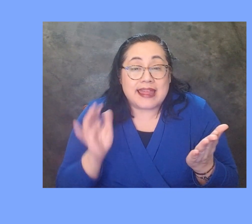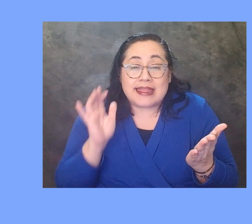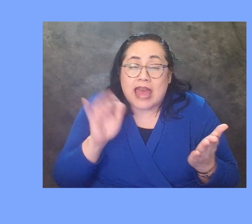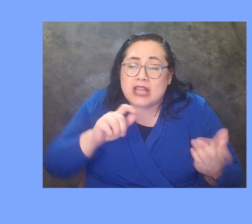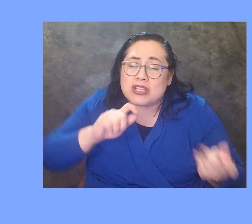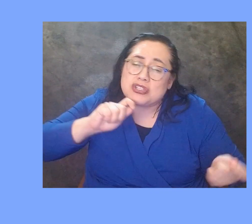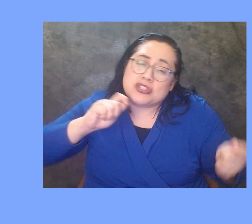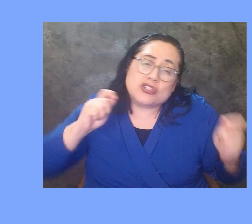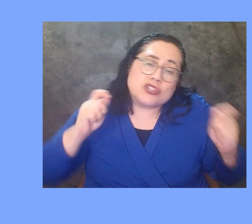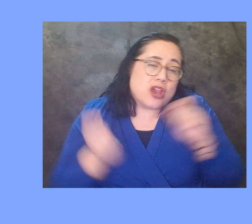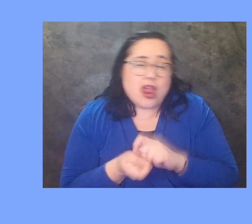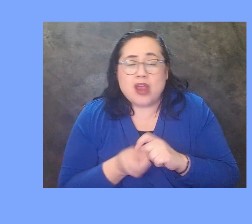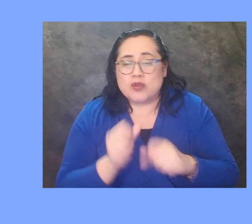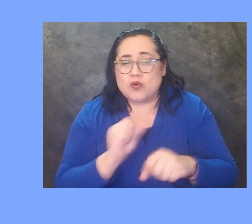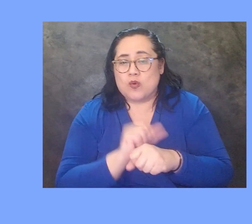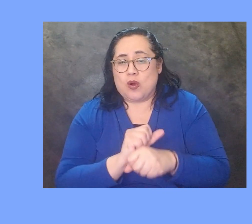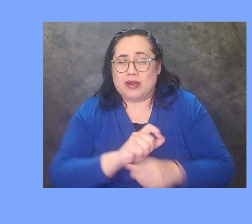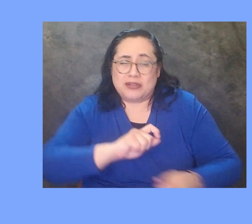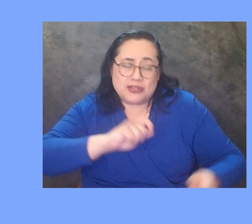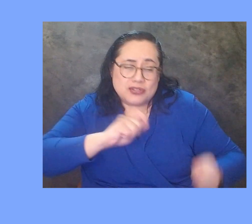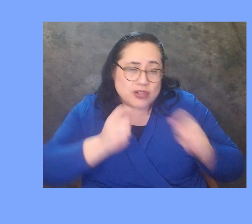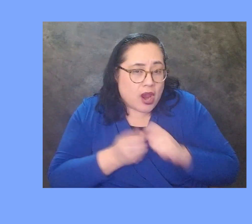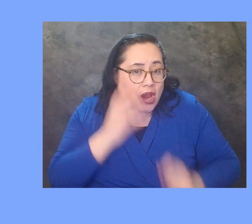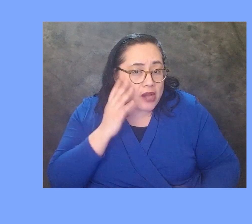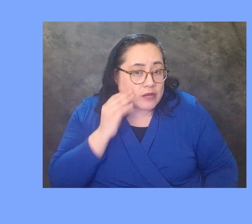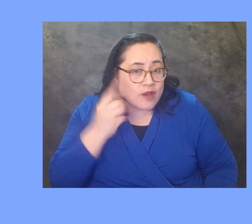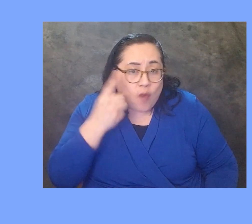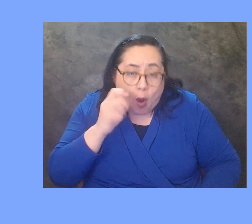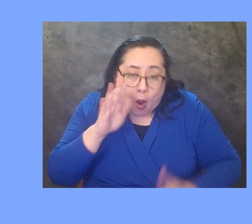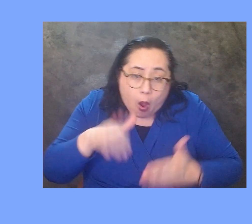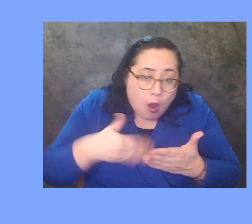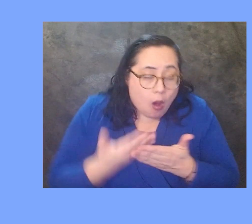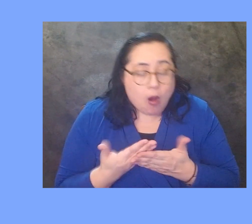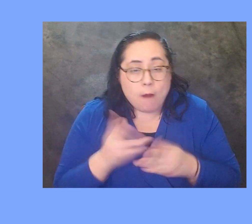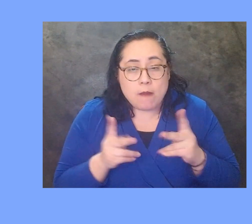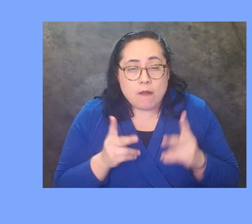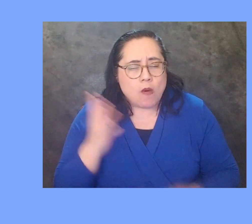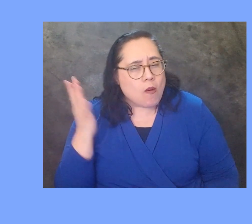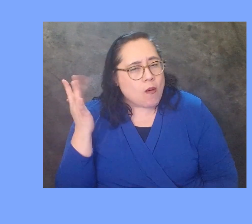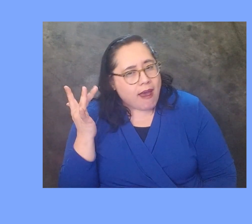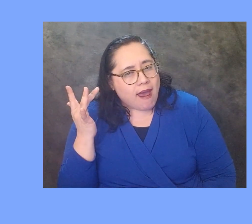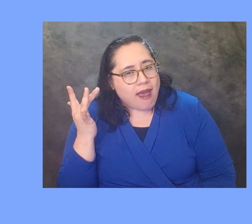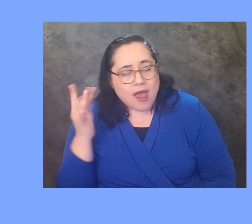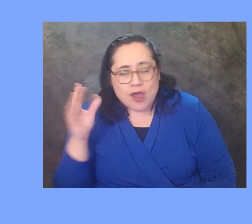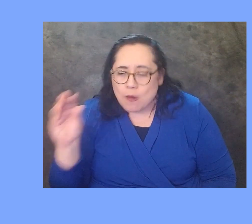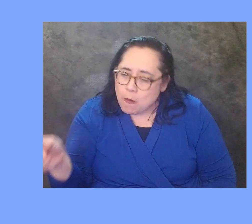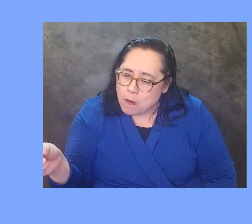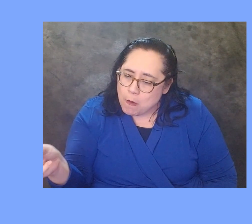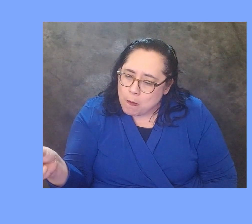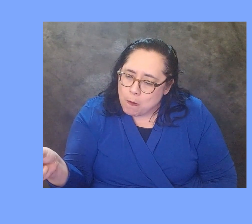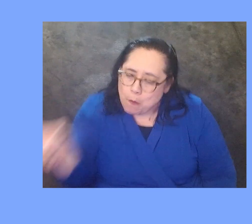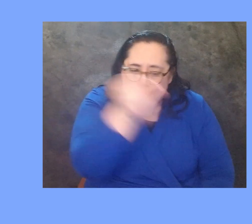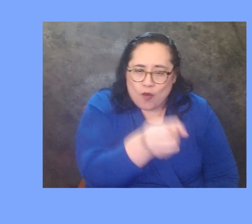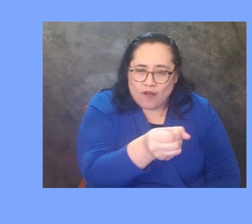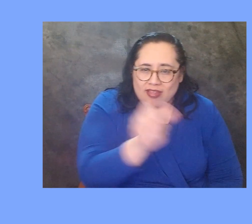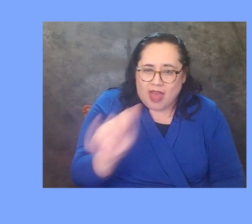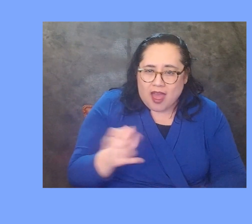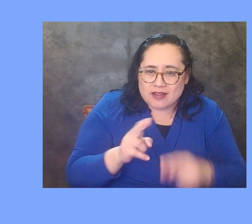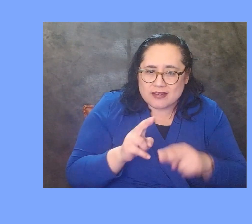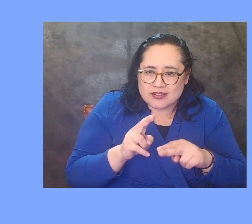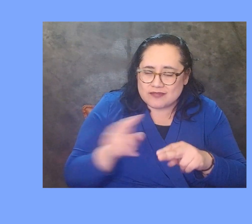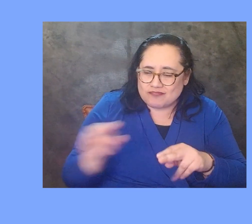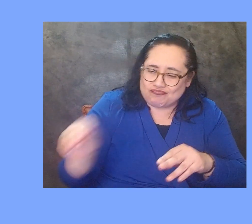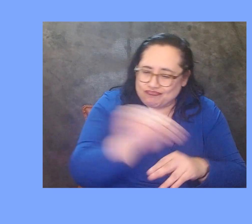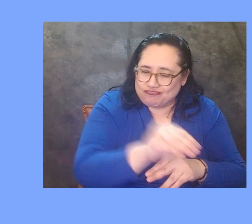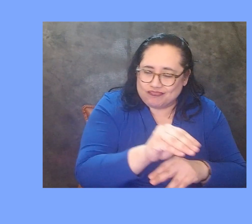so simple that can change the work that we do and the experience for all the people involved. And the